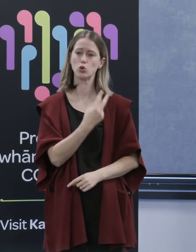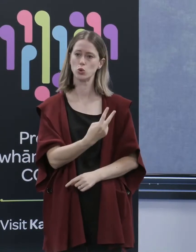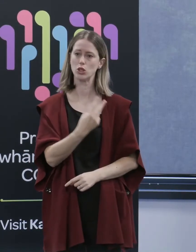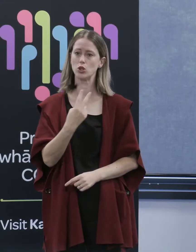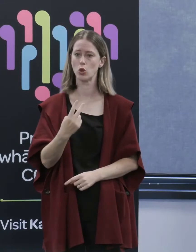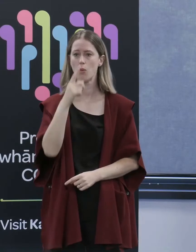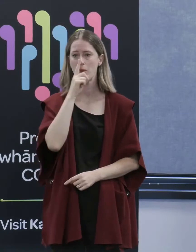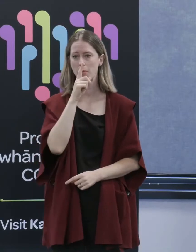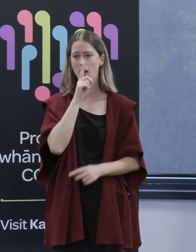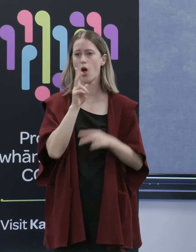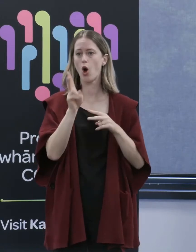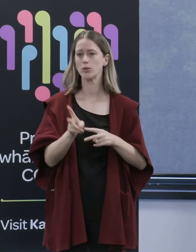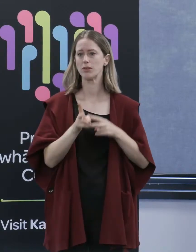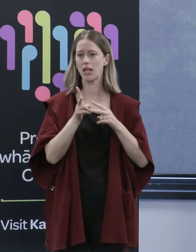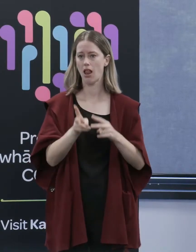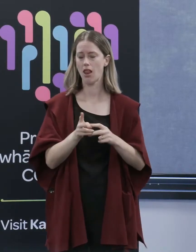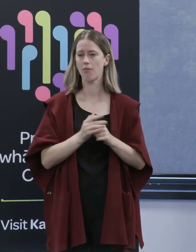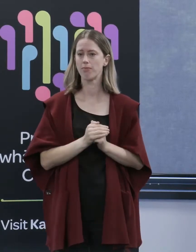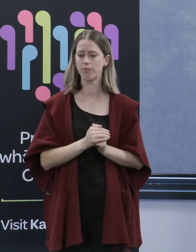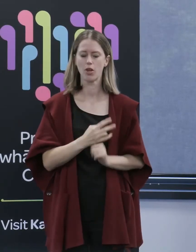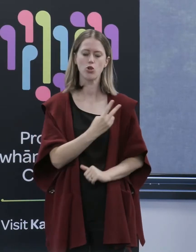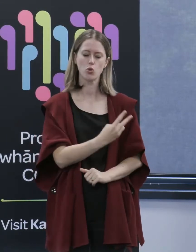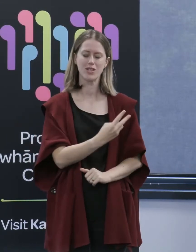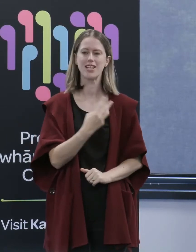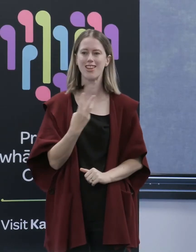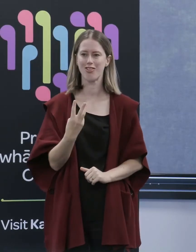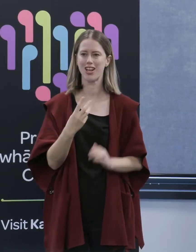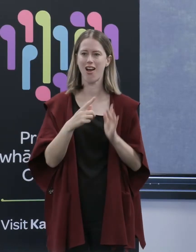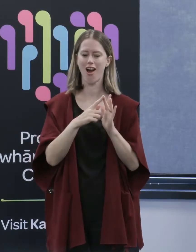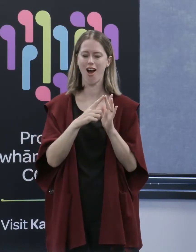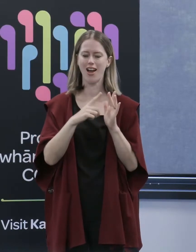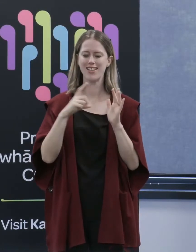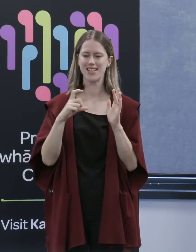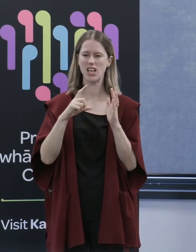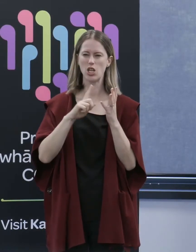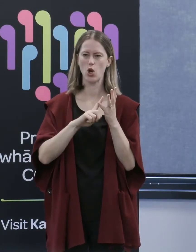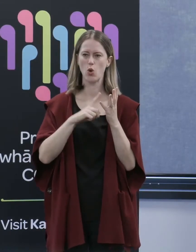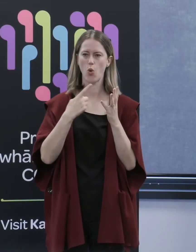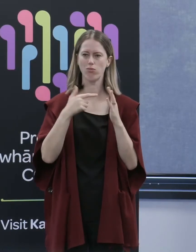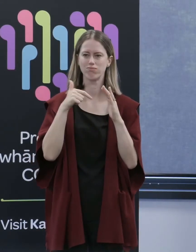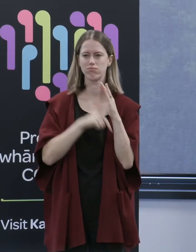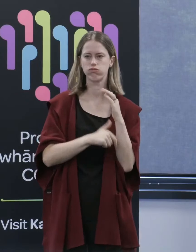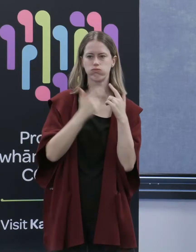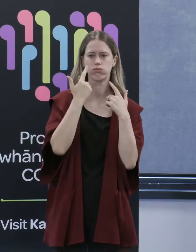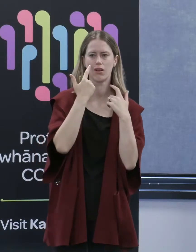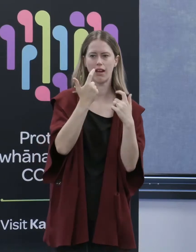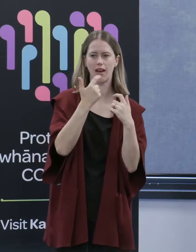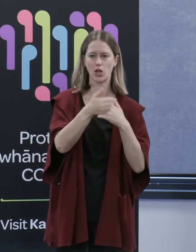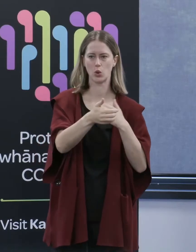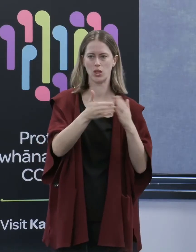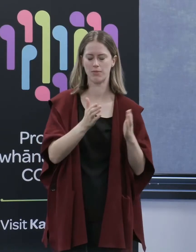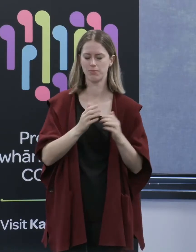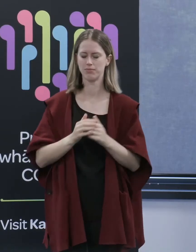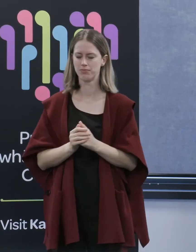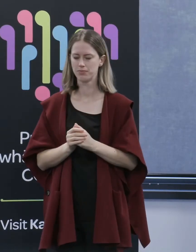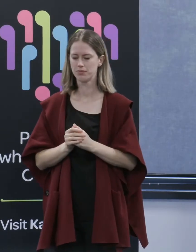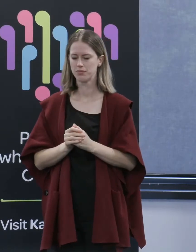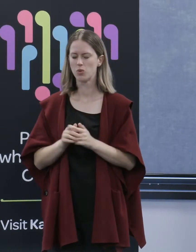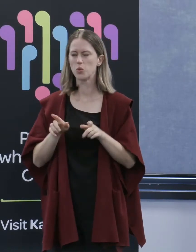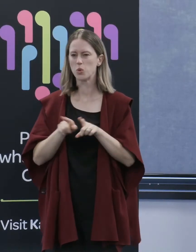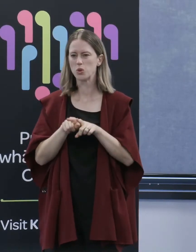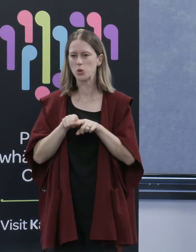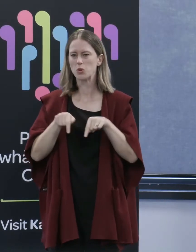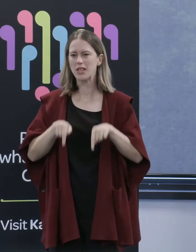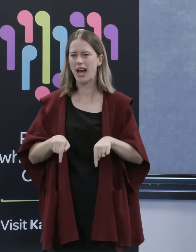in hospital around the country, and of those 23 are in ICU or a high dependency unit. We're also today